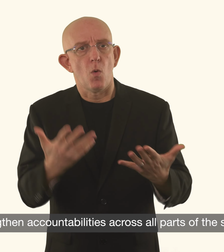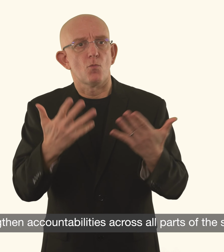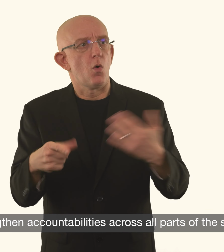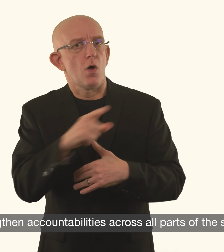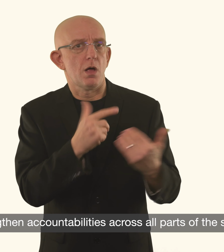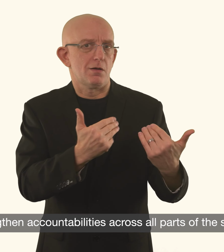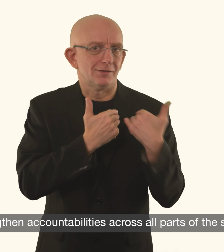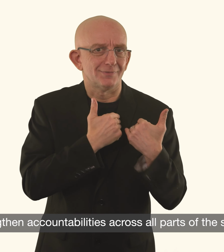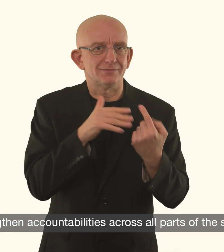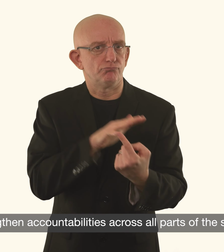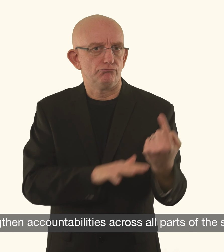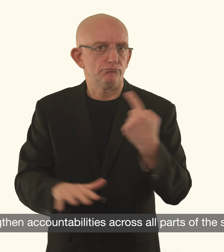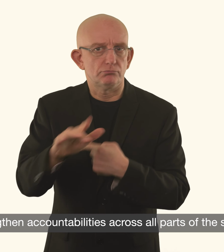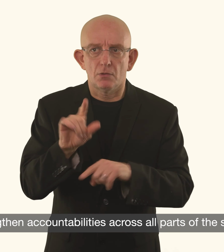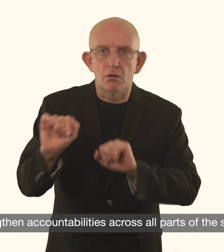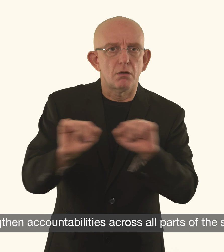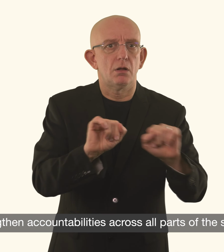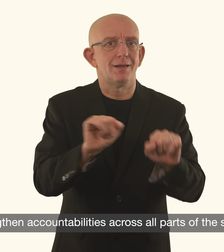To strengthen accountabilities across all parts of the system.